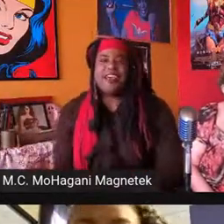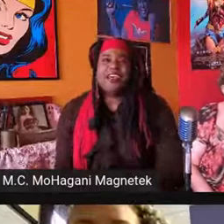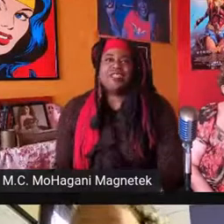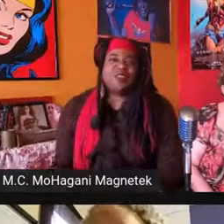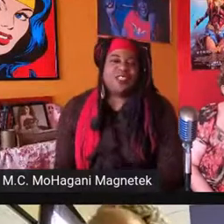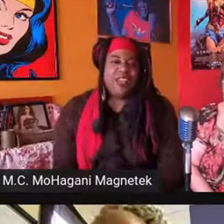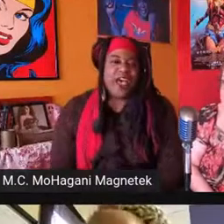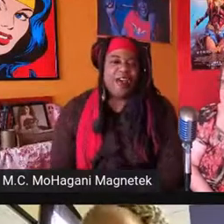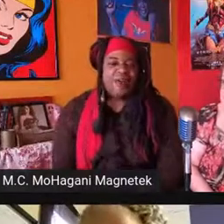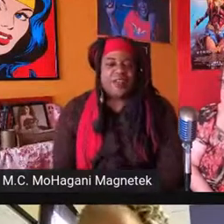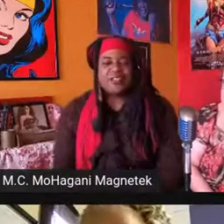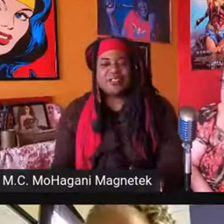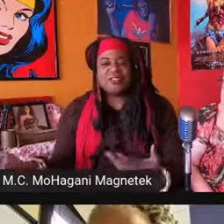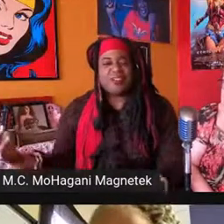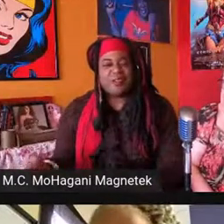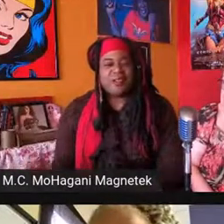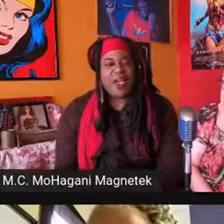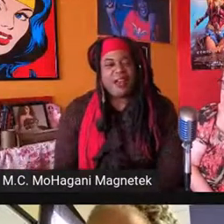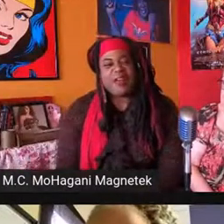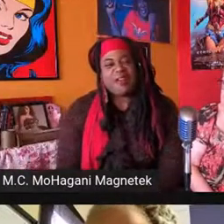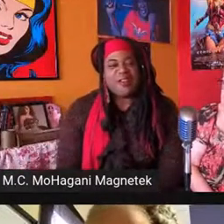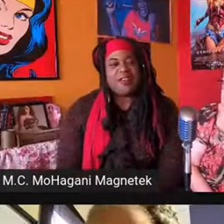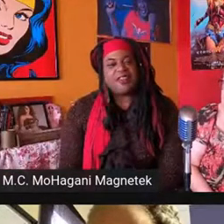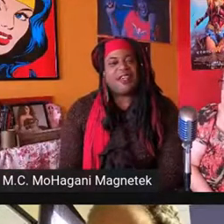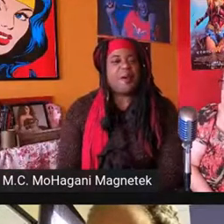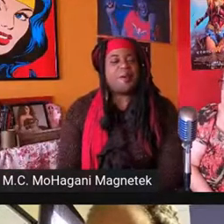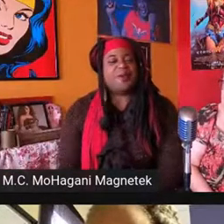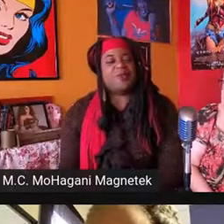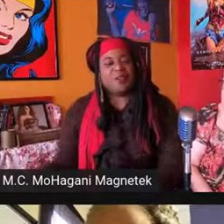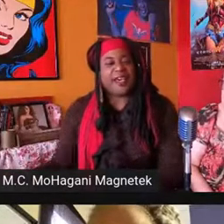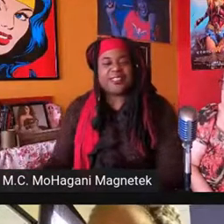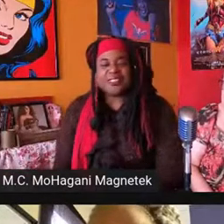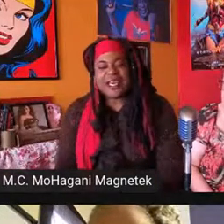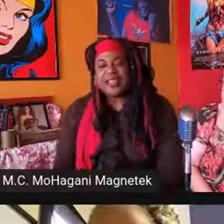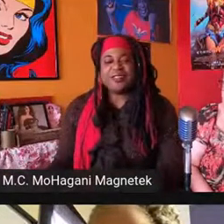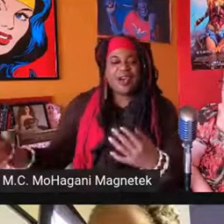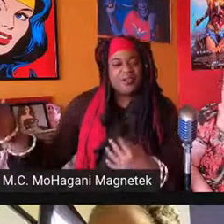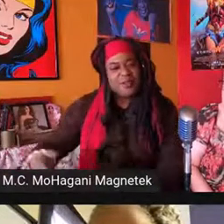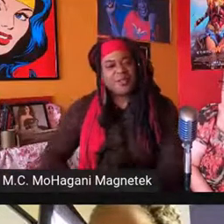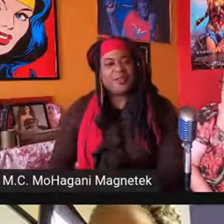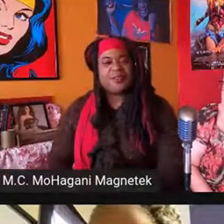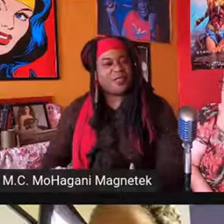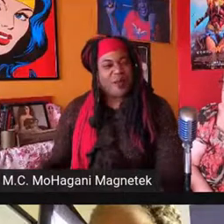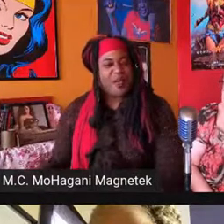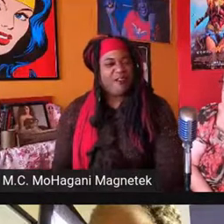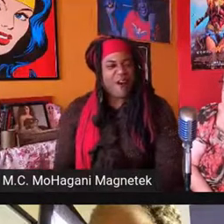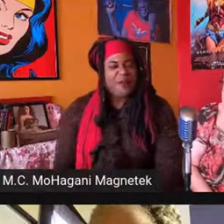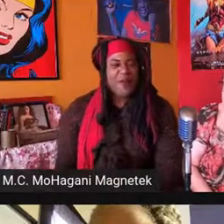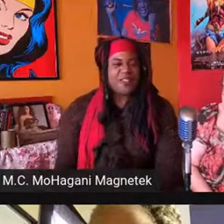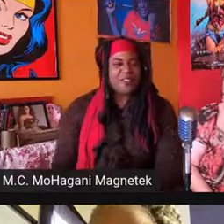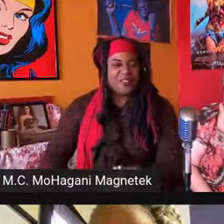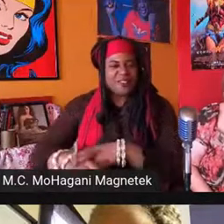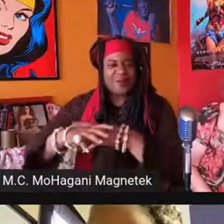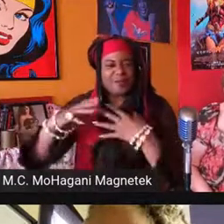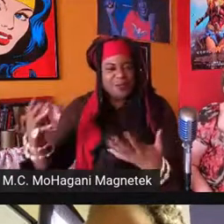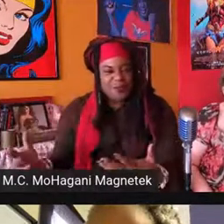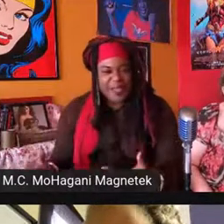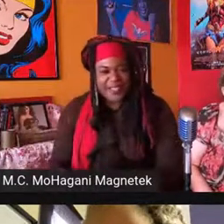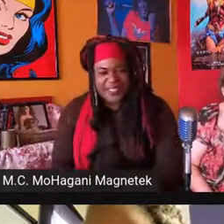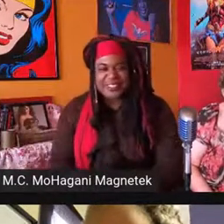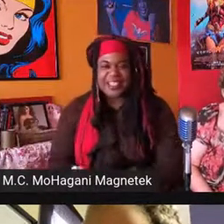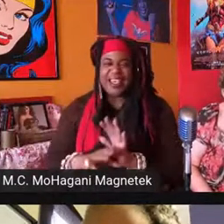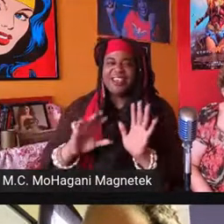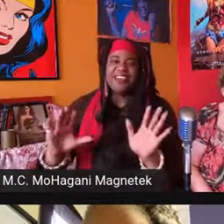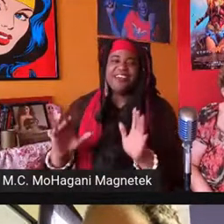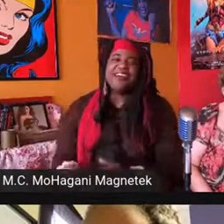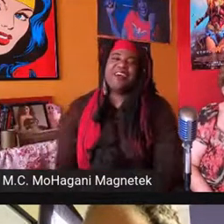like, it's one thing to have friends, you just sit around like, yeah. But when you like get together, you like, you know, say you make an art project, you know, just something beautiful like